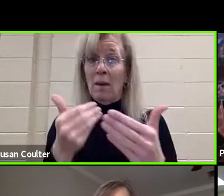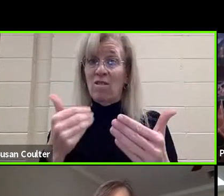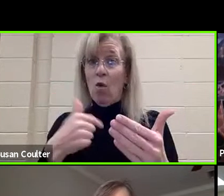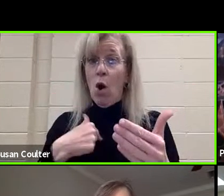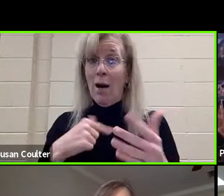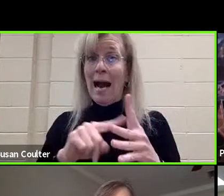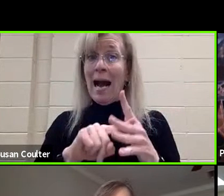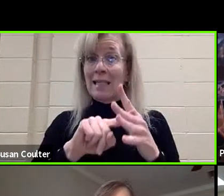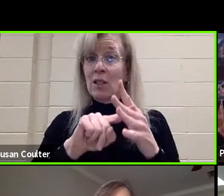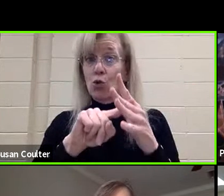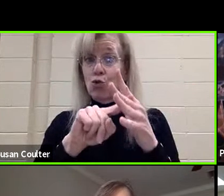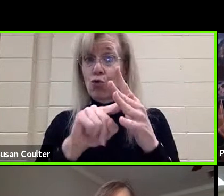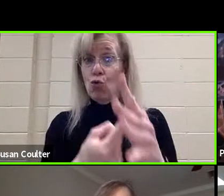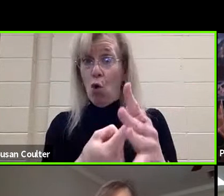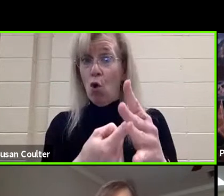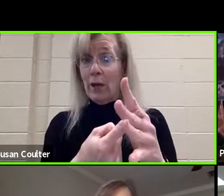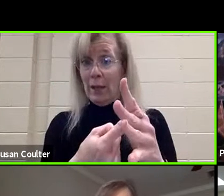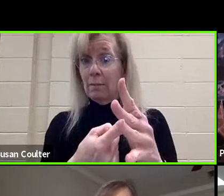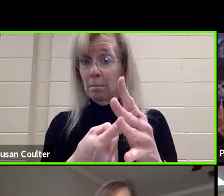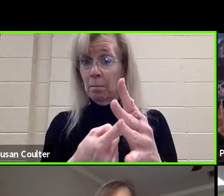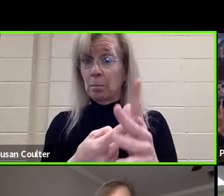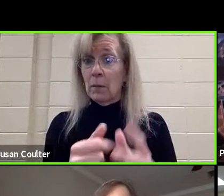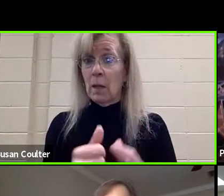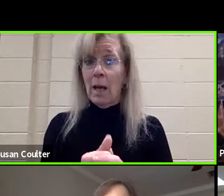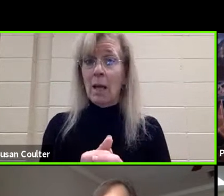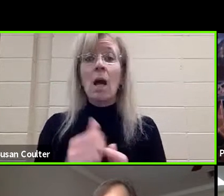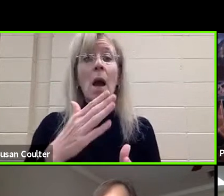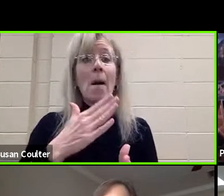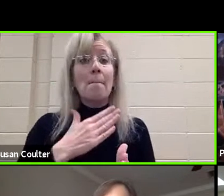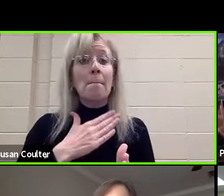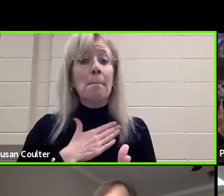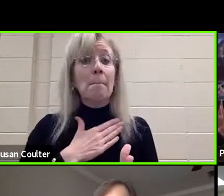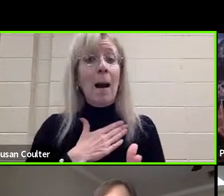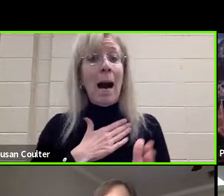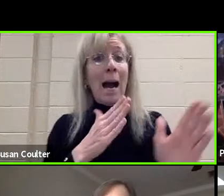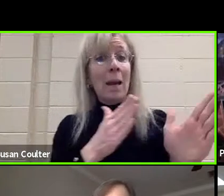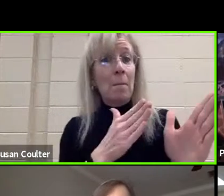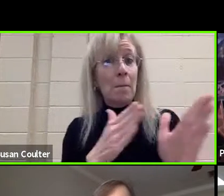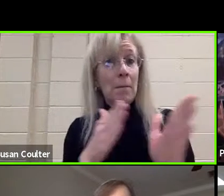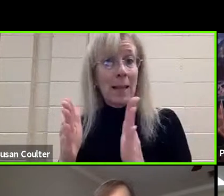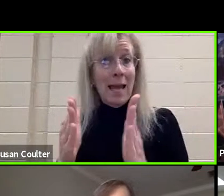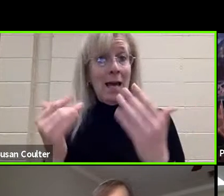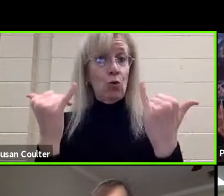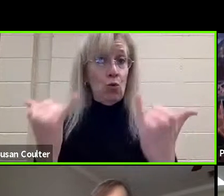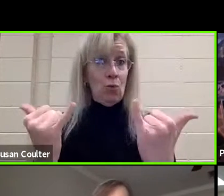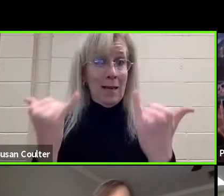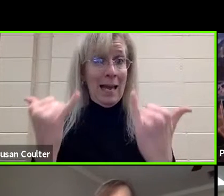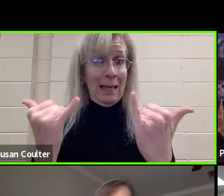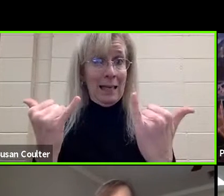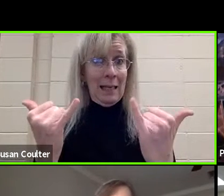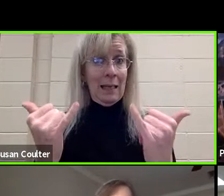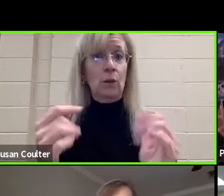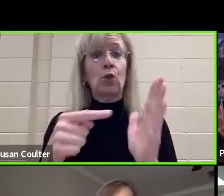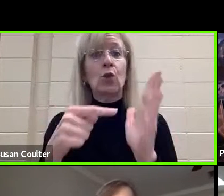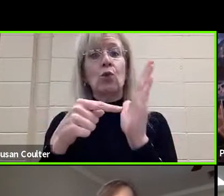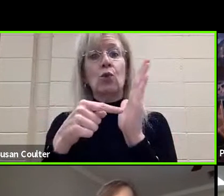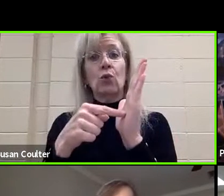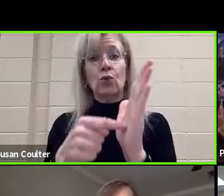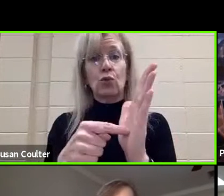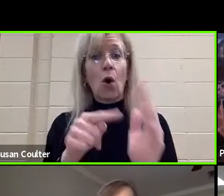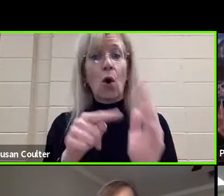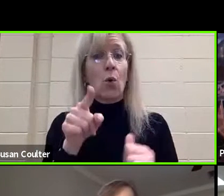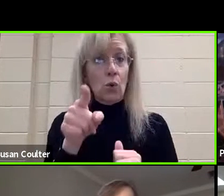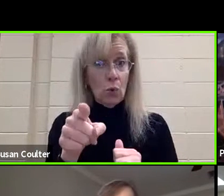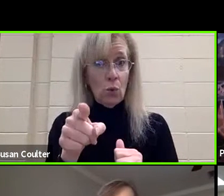here before I started. Okay? My plan today is